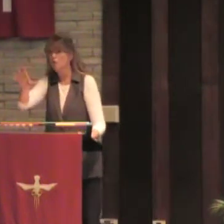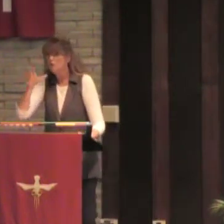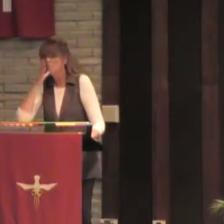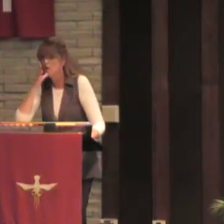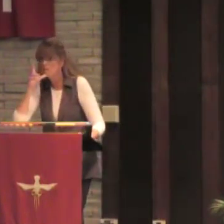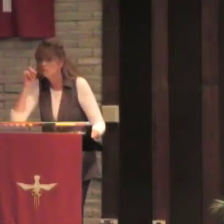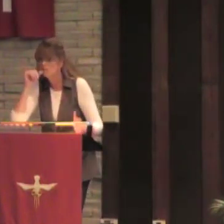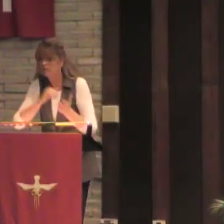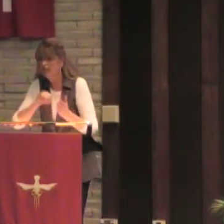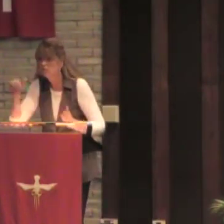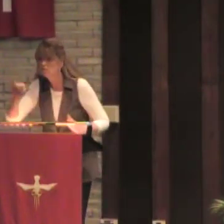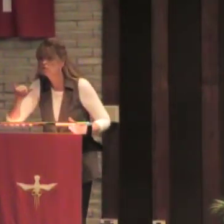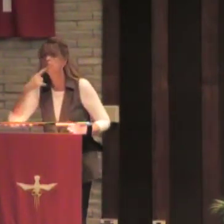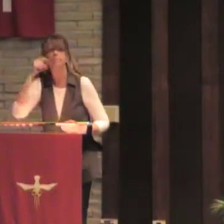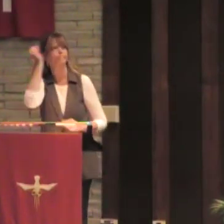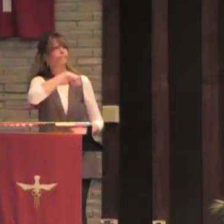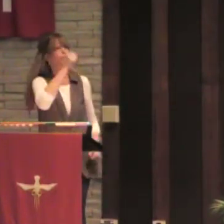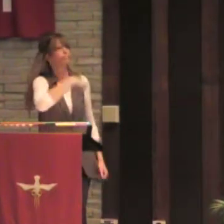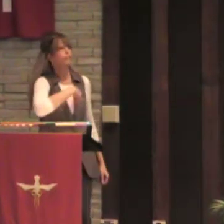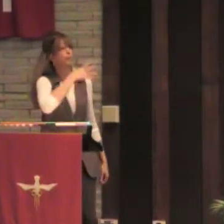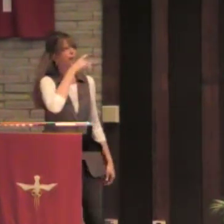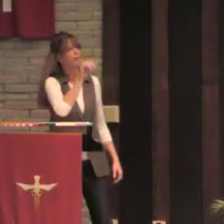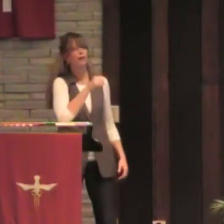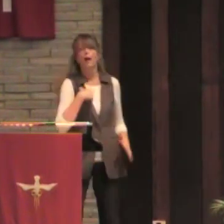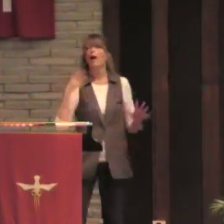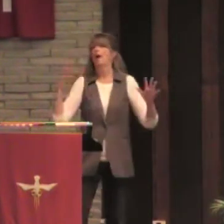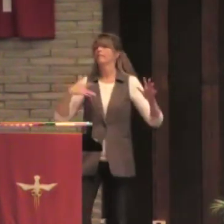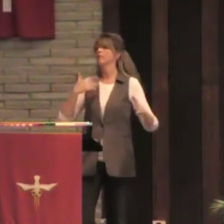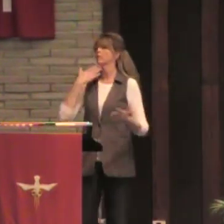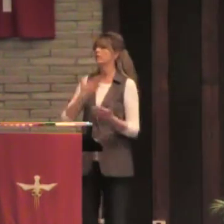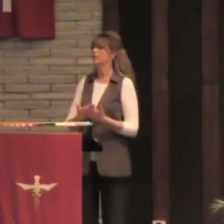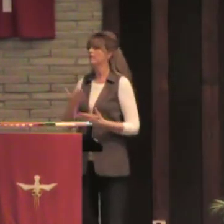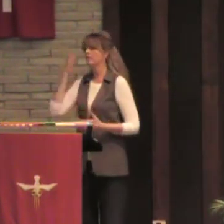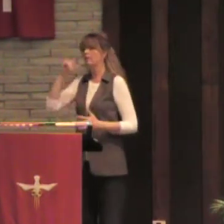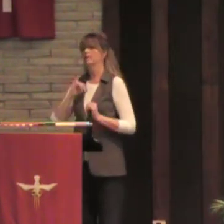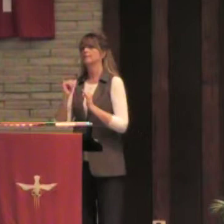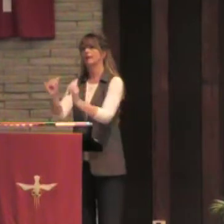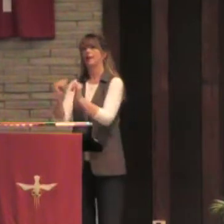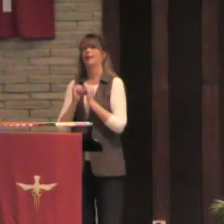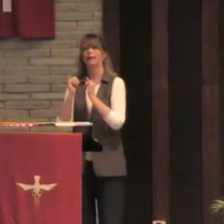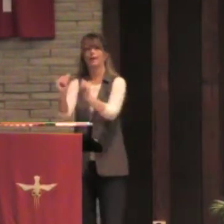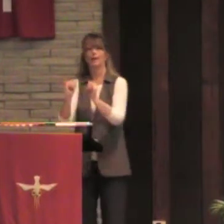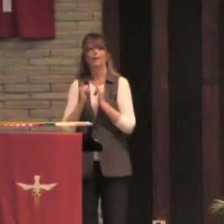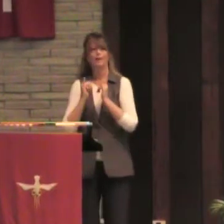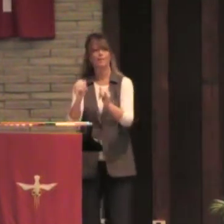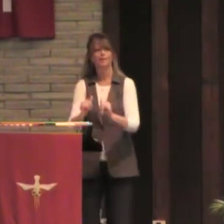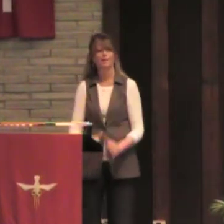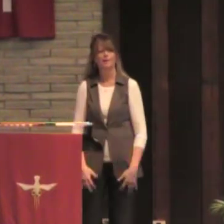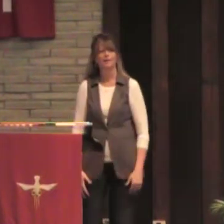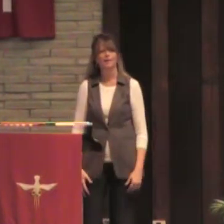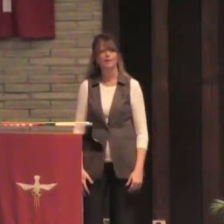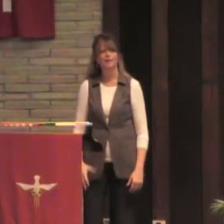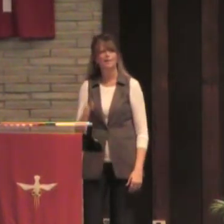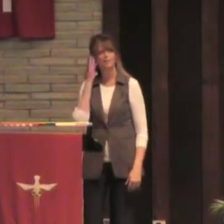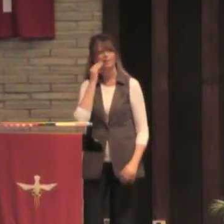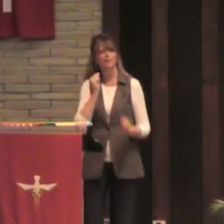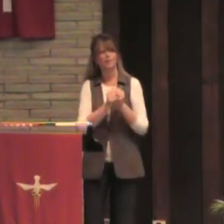And some of us, when we get together at the Deaf Club, would start talking and sharing experiences and finding out that, oh,